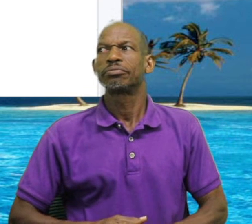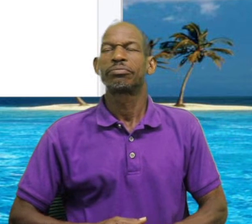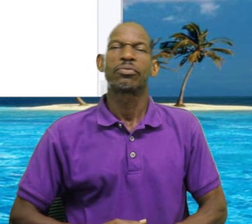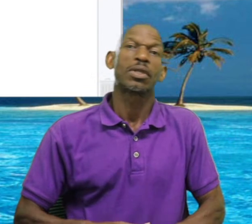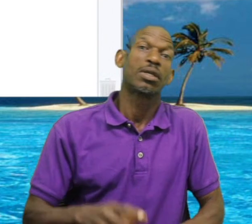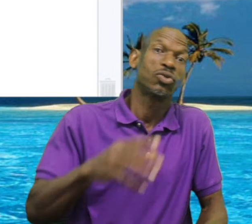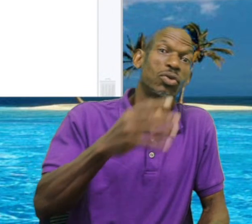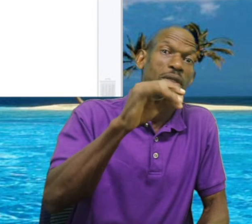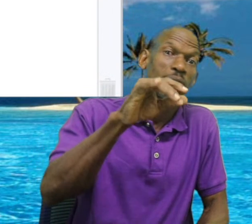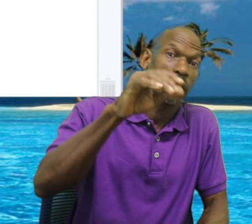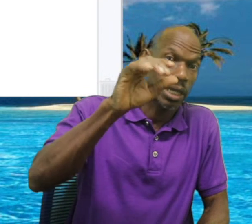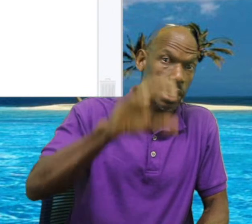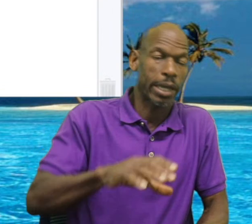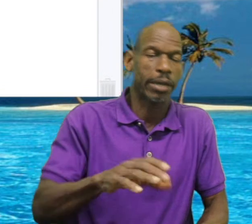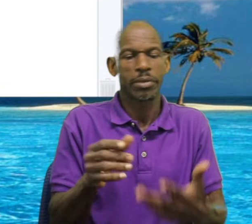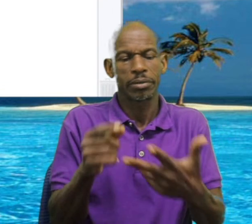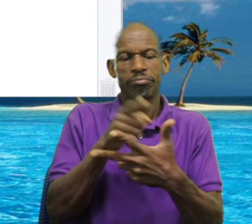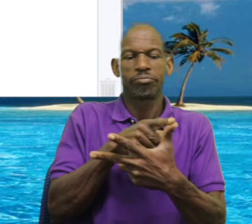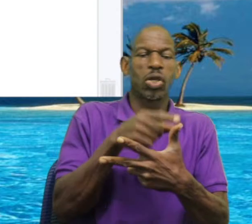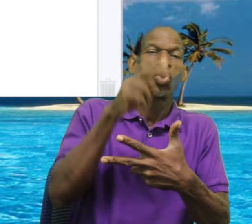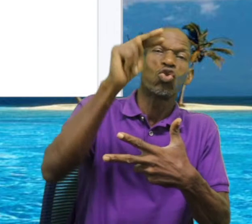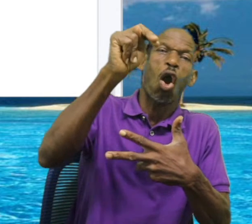verbs.